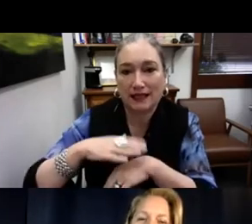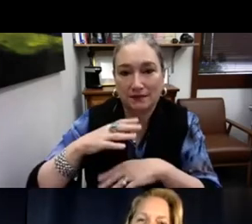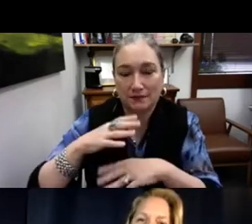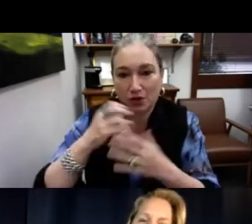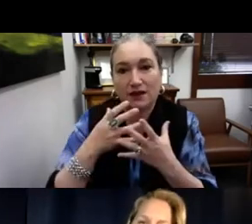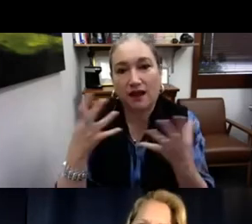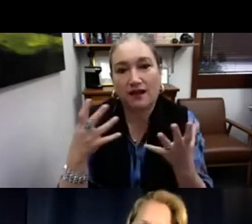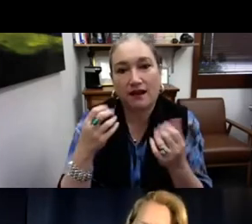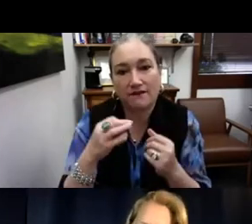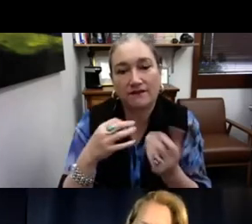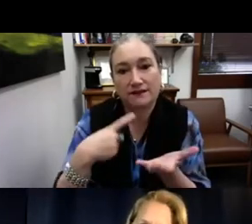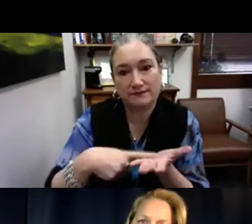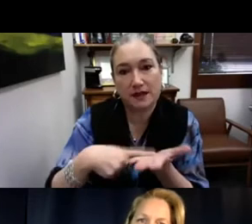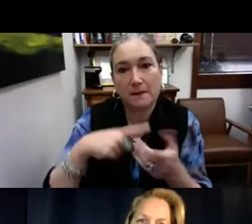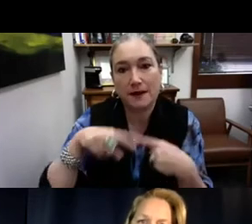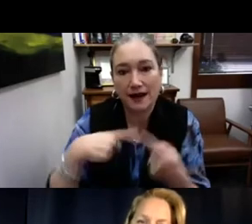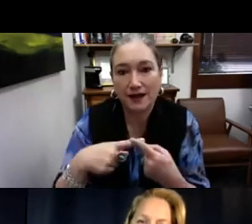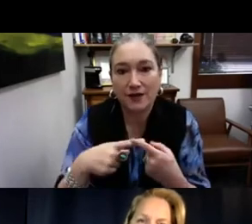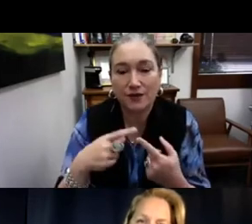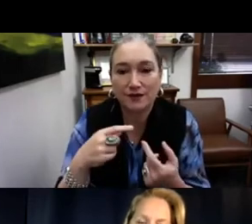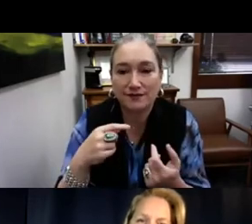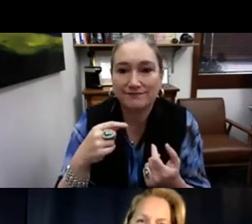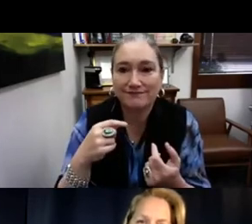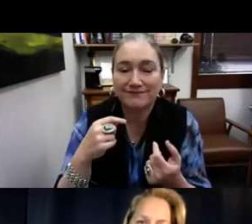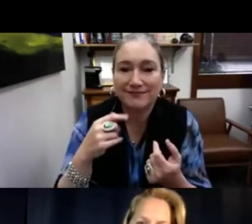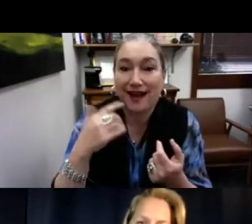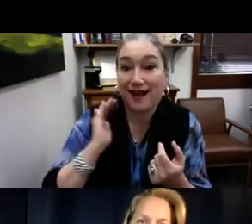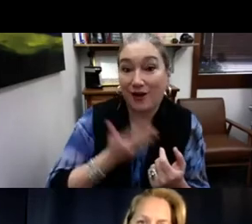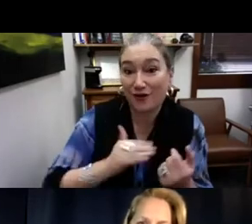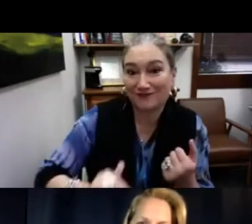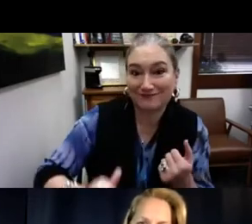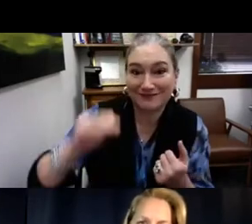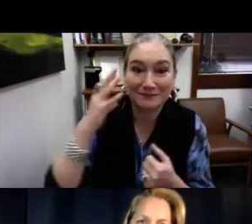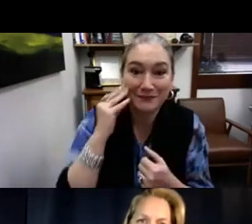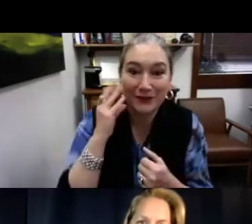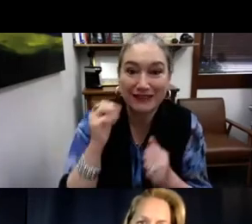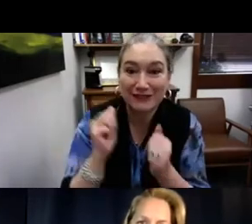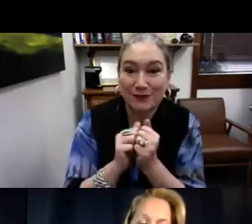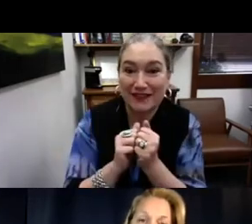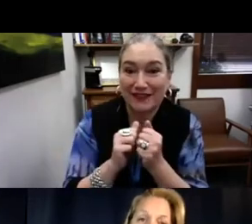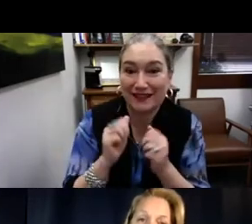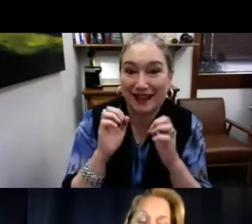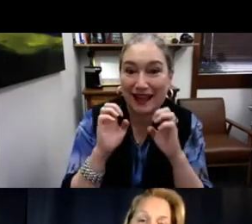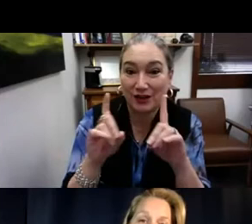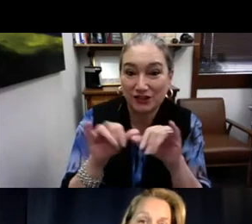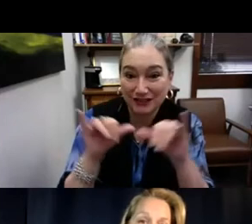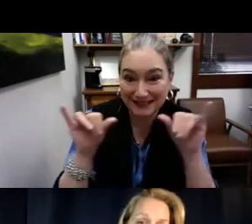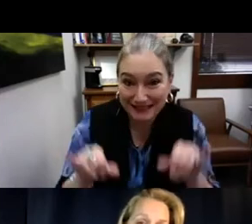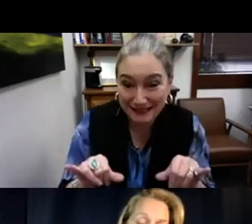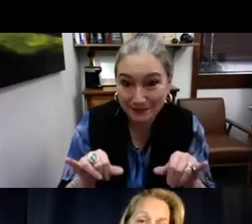So there are some trigger warnings. So we will be talking a lot about our